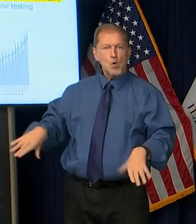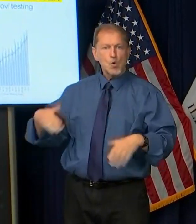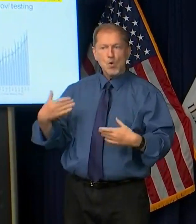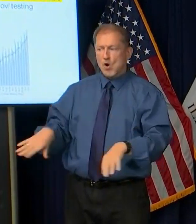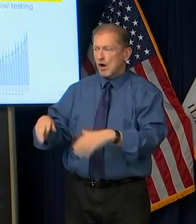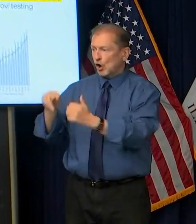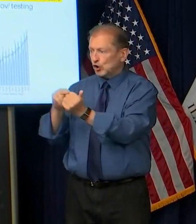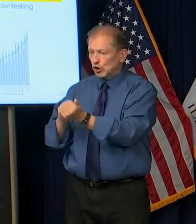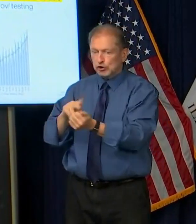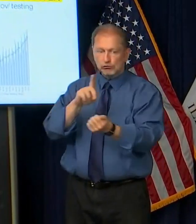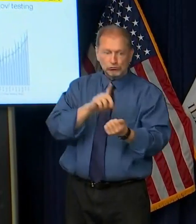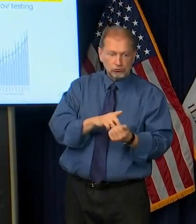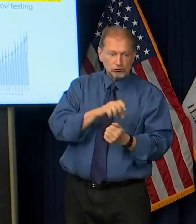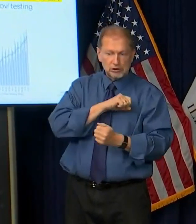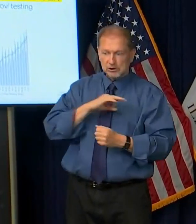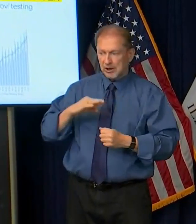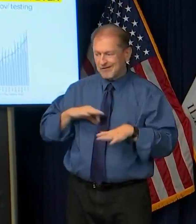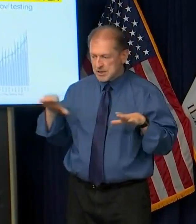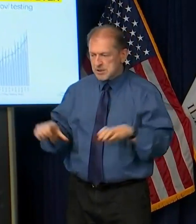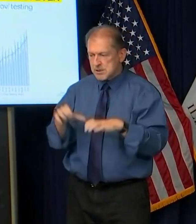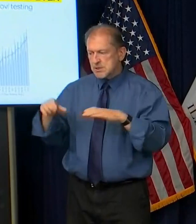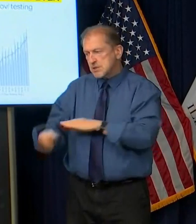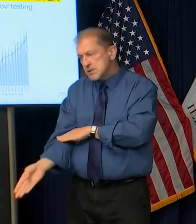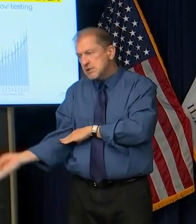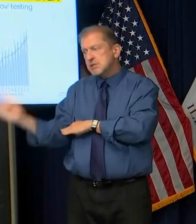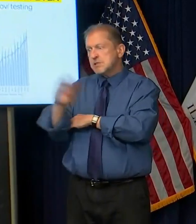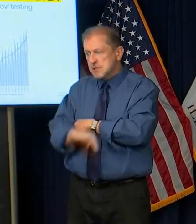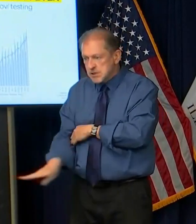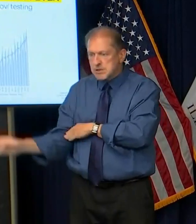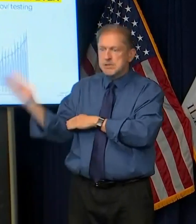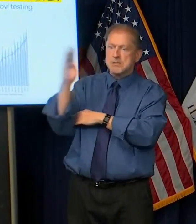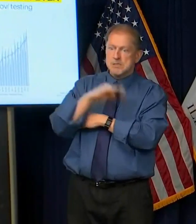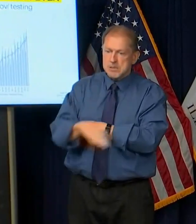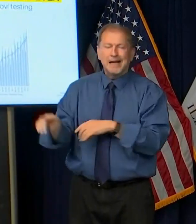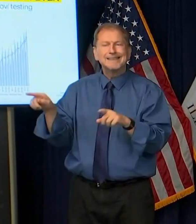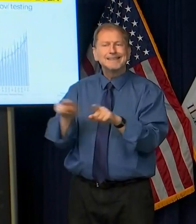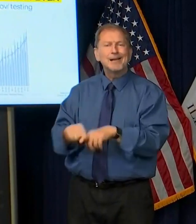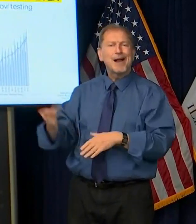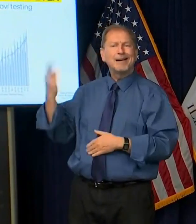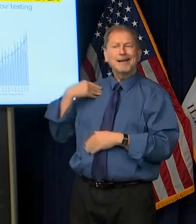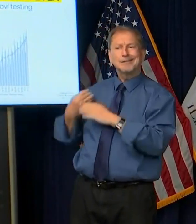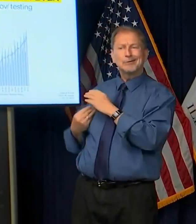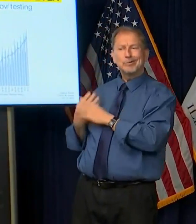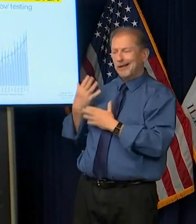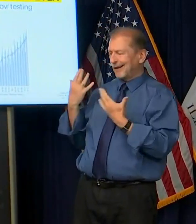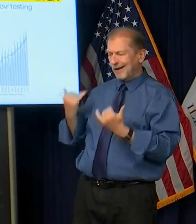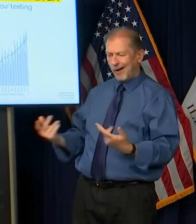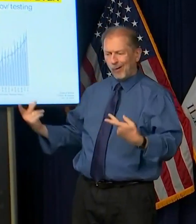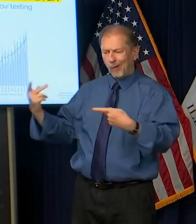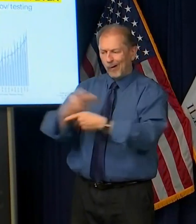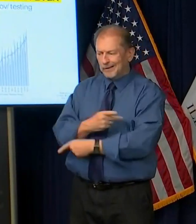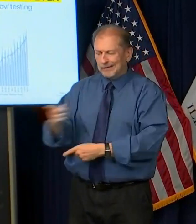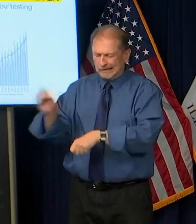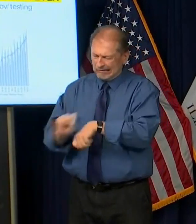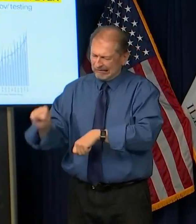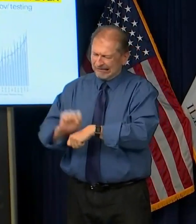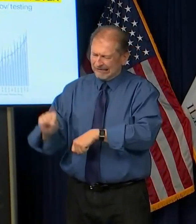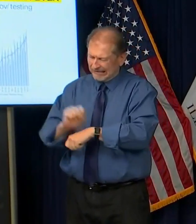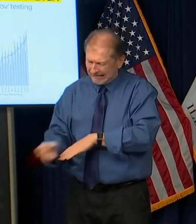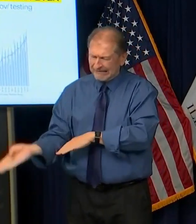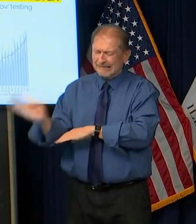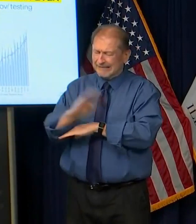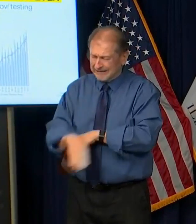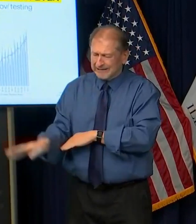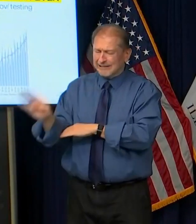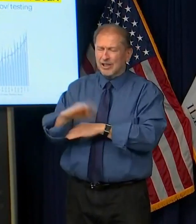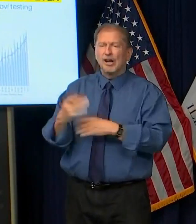long hours like they did last spring, actively saving lives on the front lines of this pandemic. Preventing the